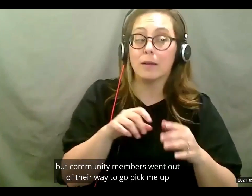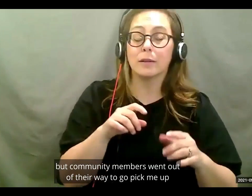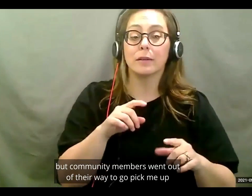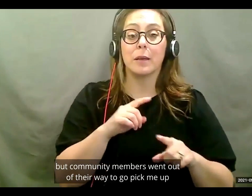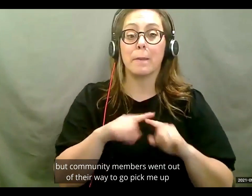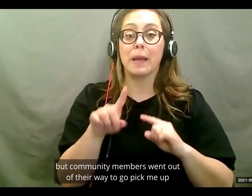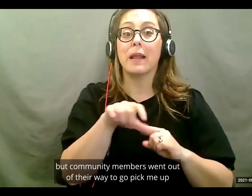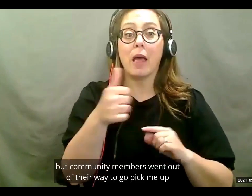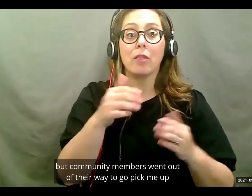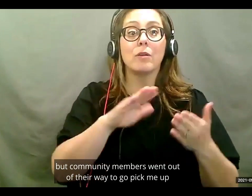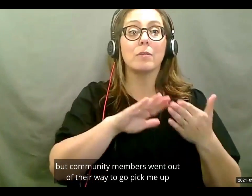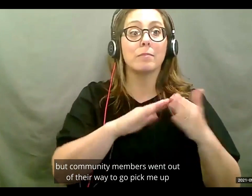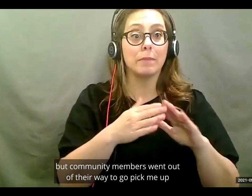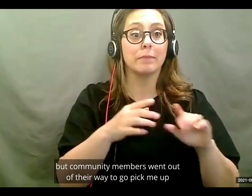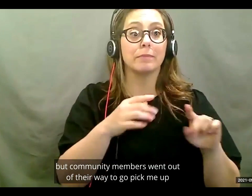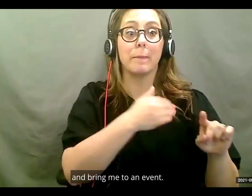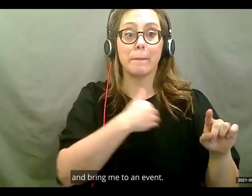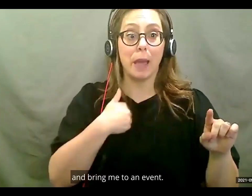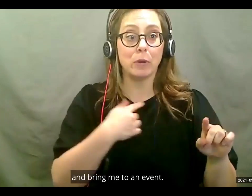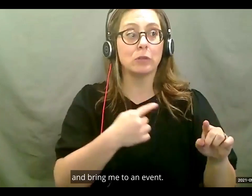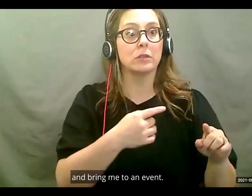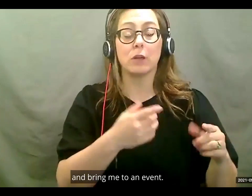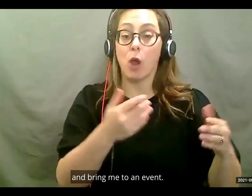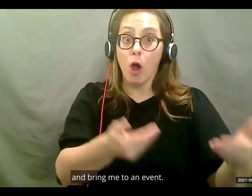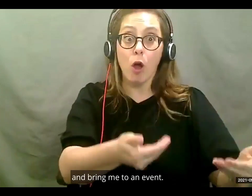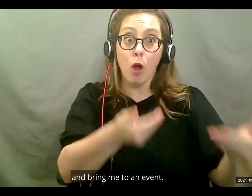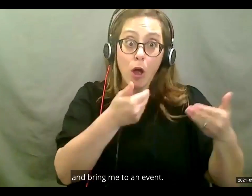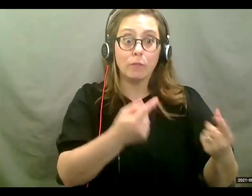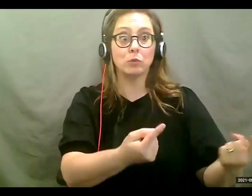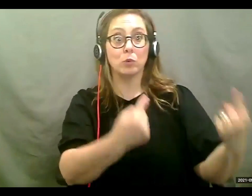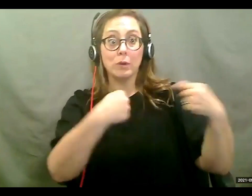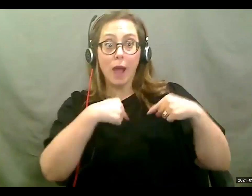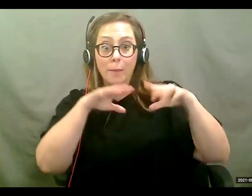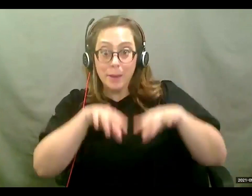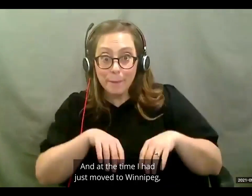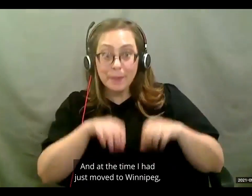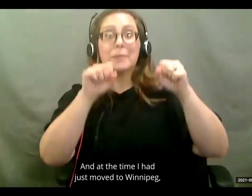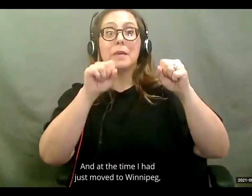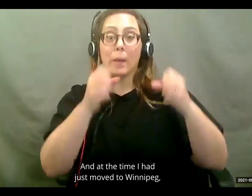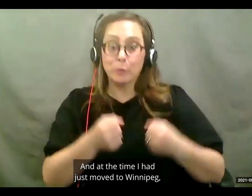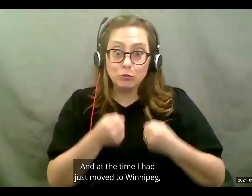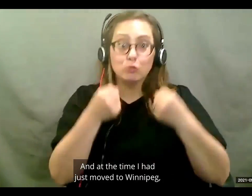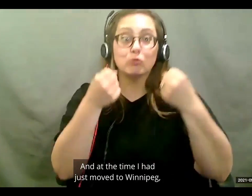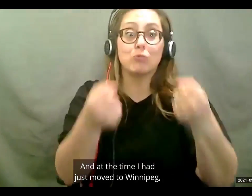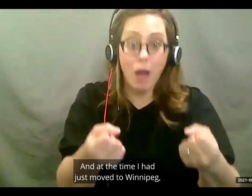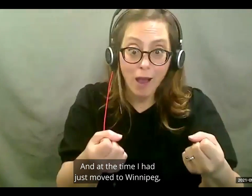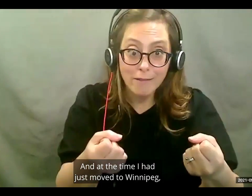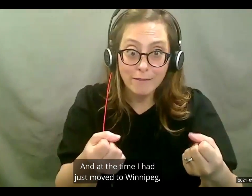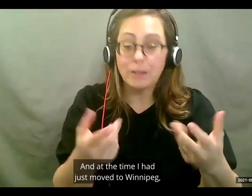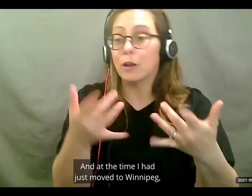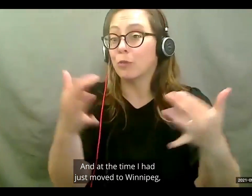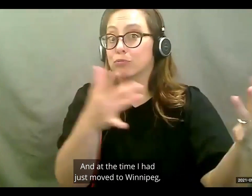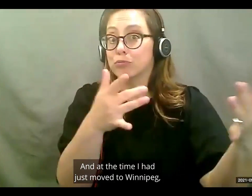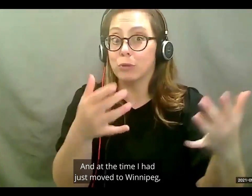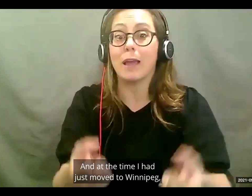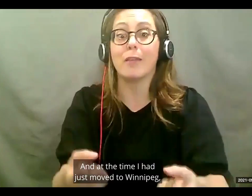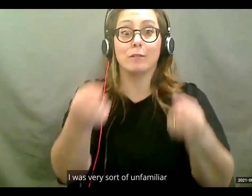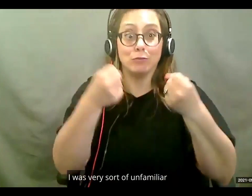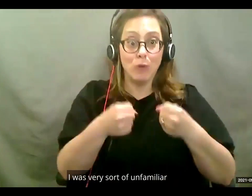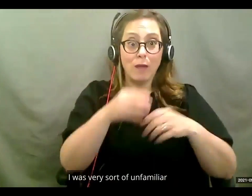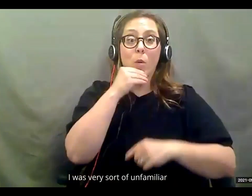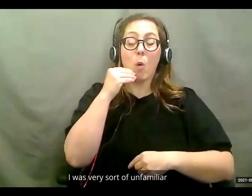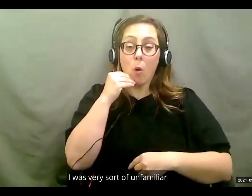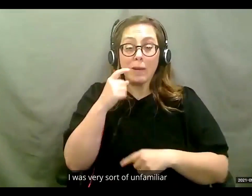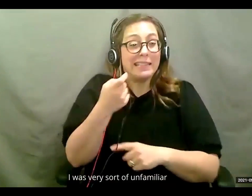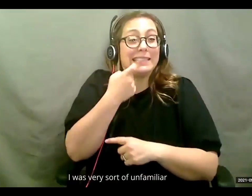went out of their way to go pick me up and bring me to an event. And at the time, I had just moved to Winnipeg. I